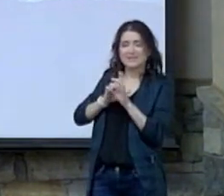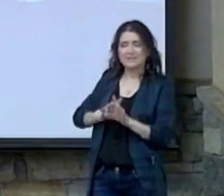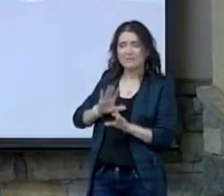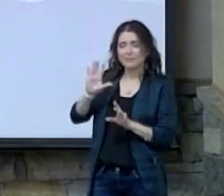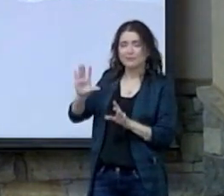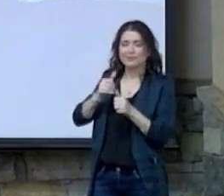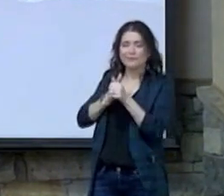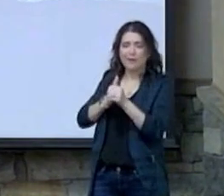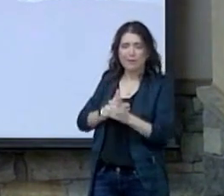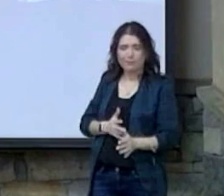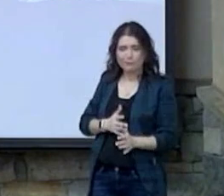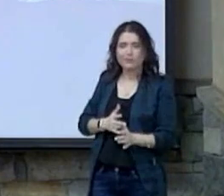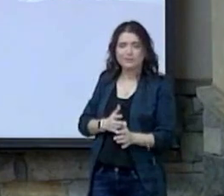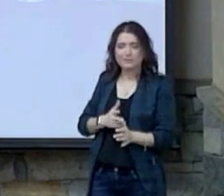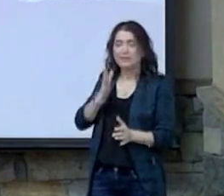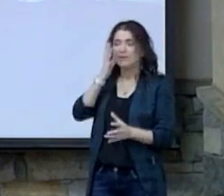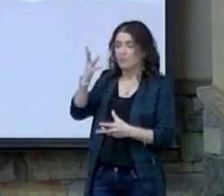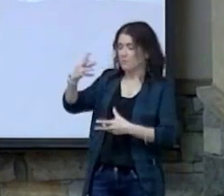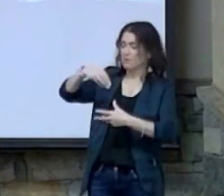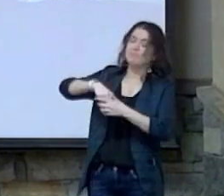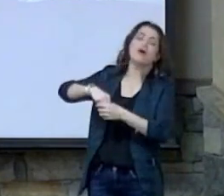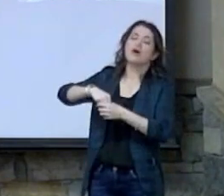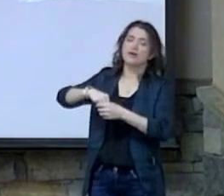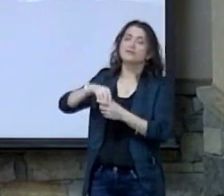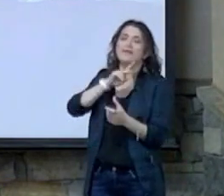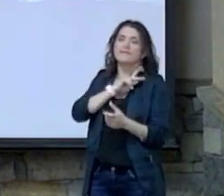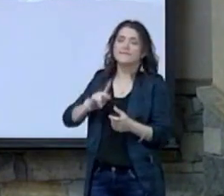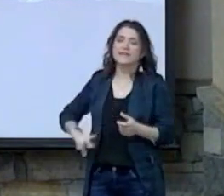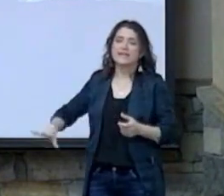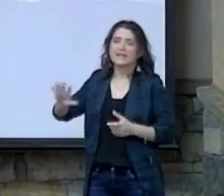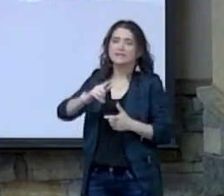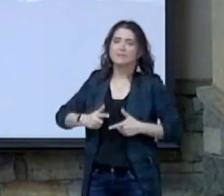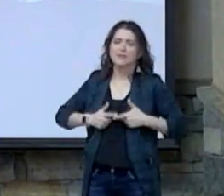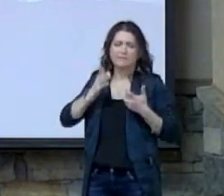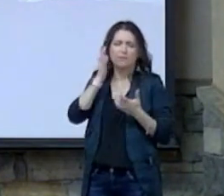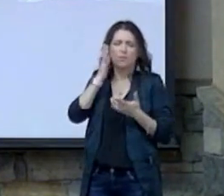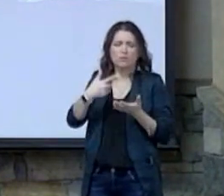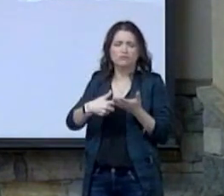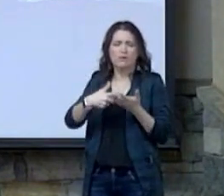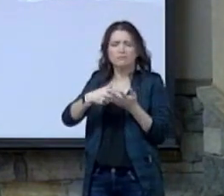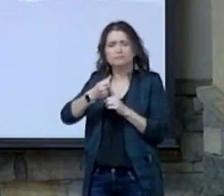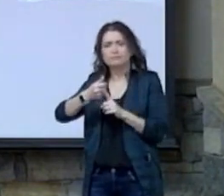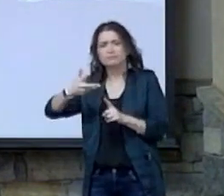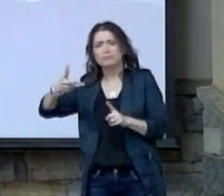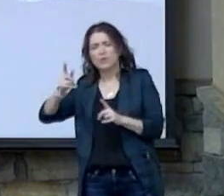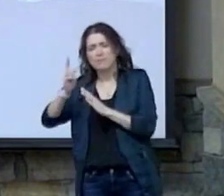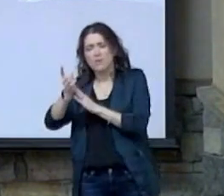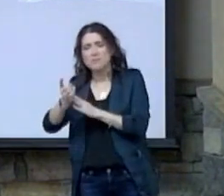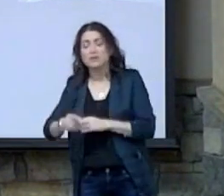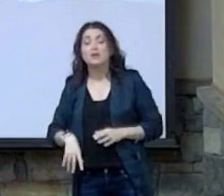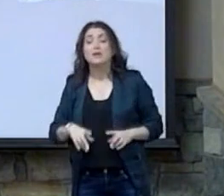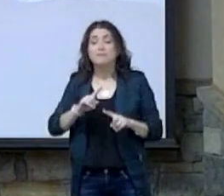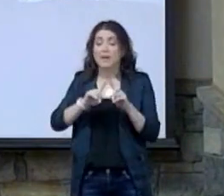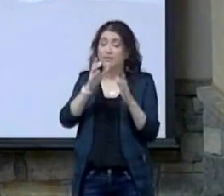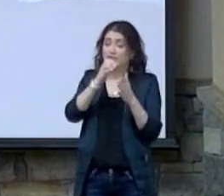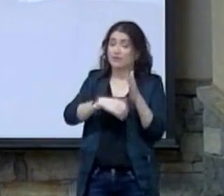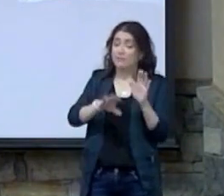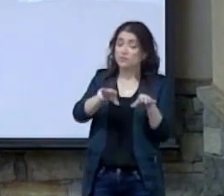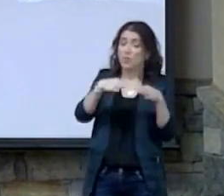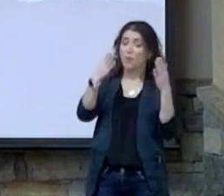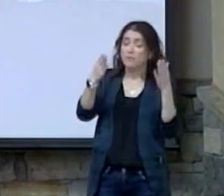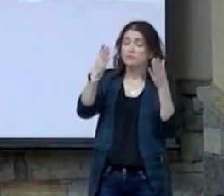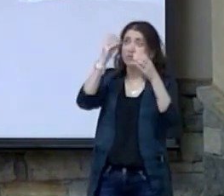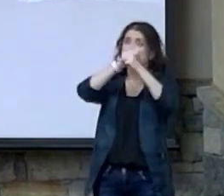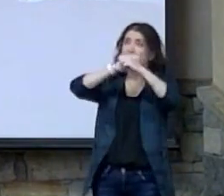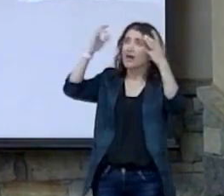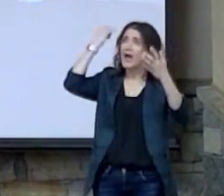followers, that would be a part of ultimately kingdom living. And we'll talk about that more in just a moment. So the chapter opens with this idea